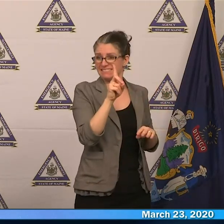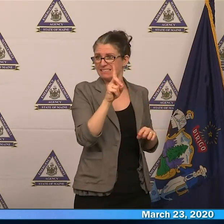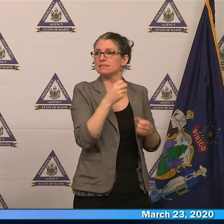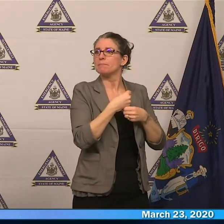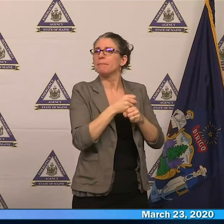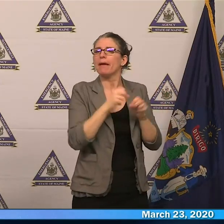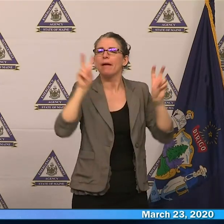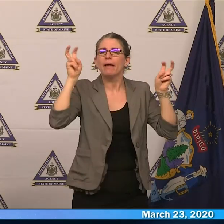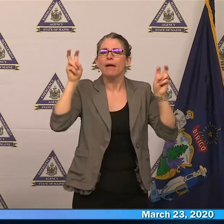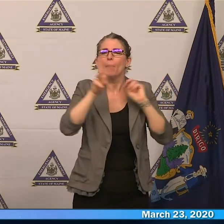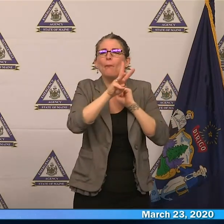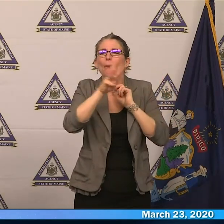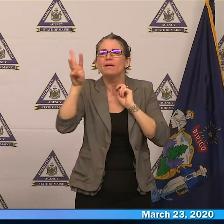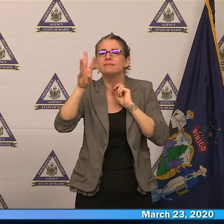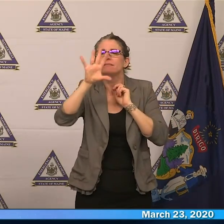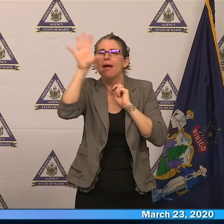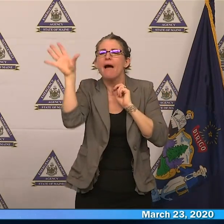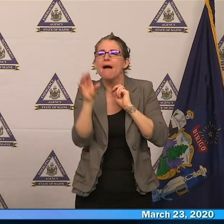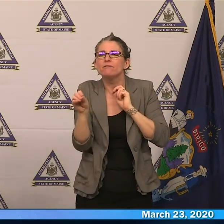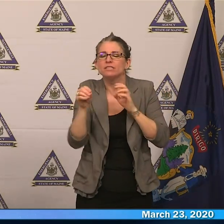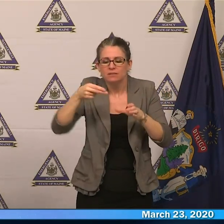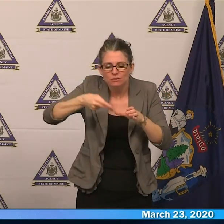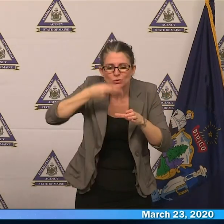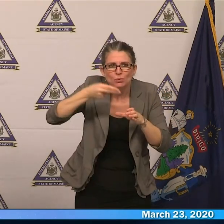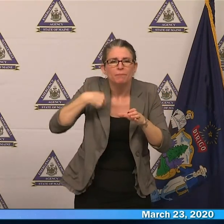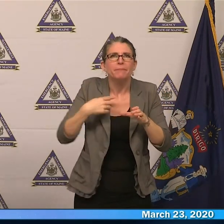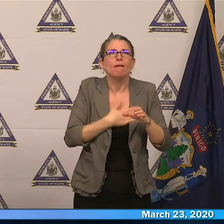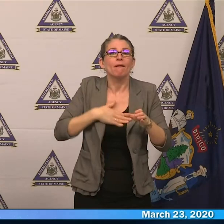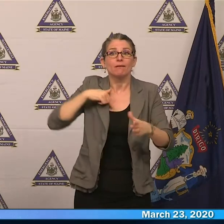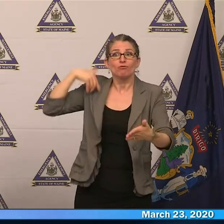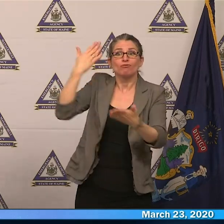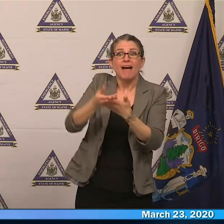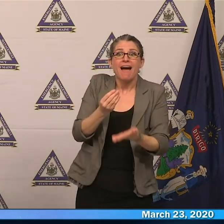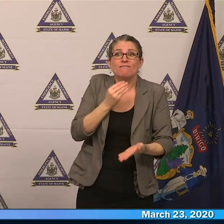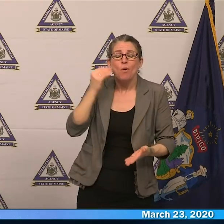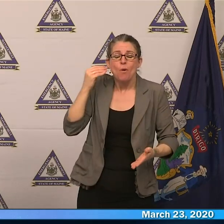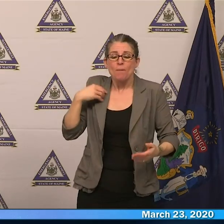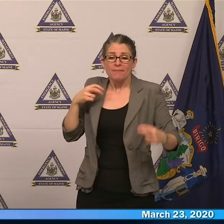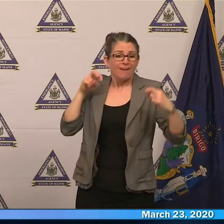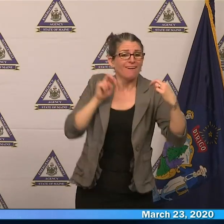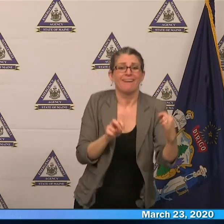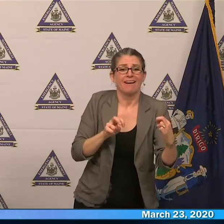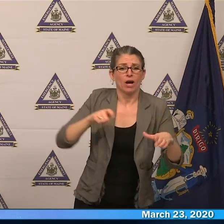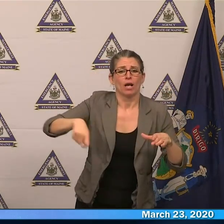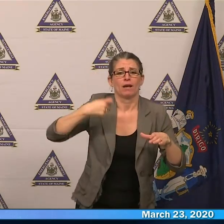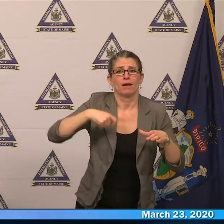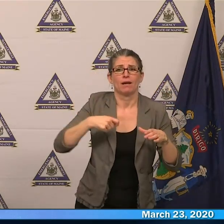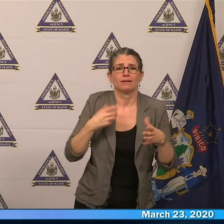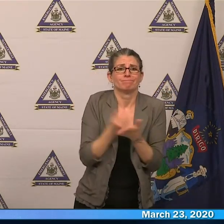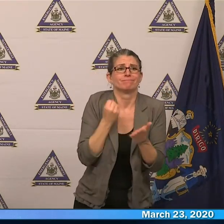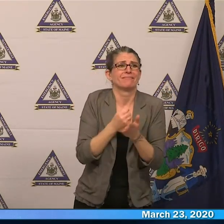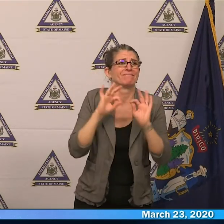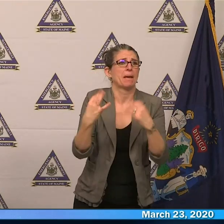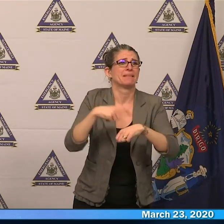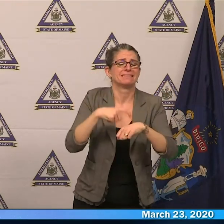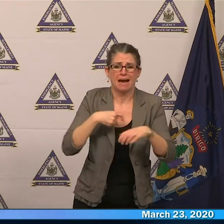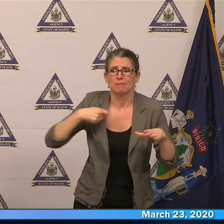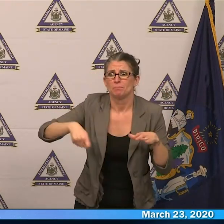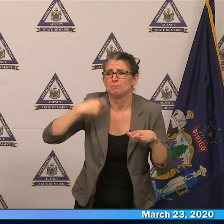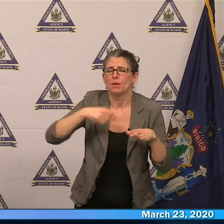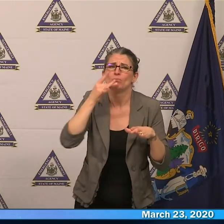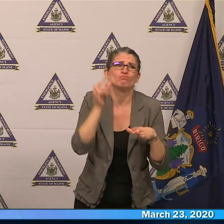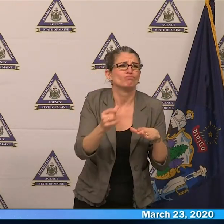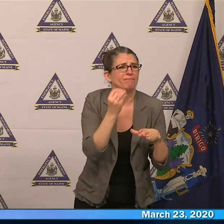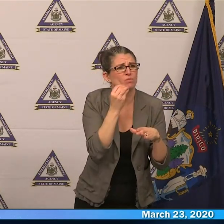that they practice the same types of self-care that I've talked to with everyone here about across the state. So with